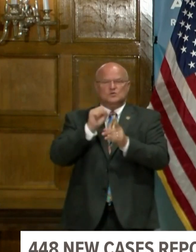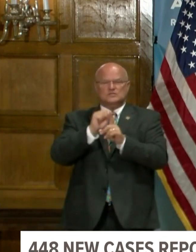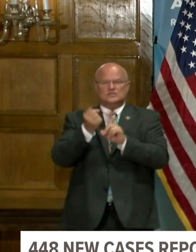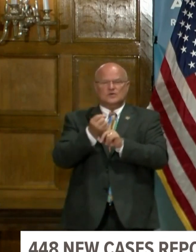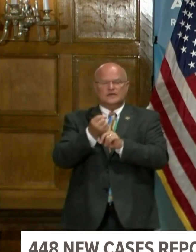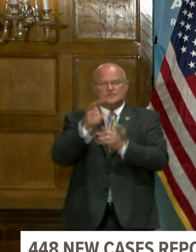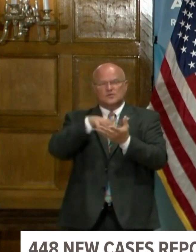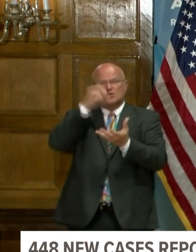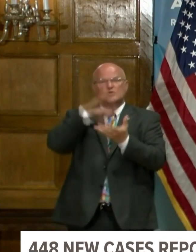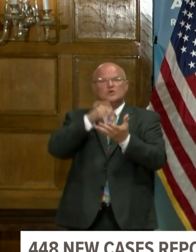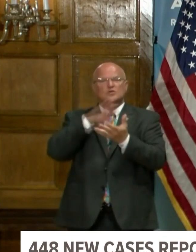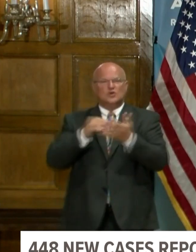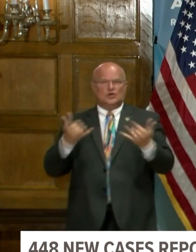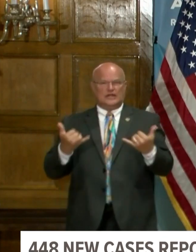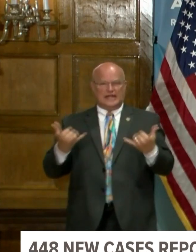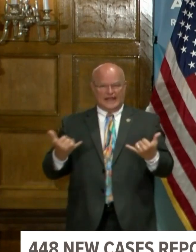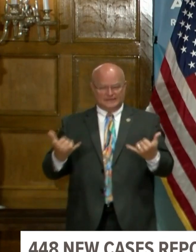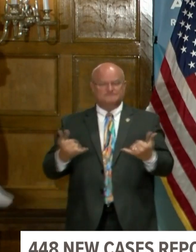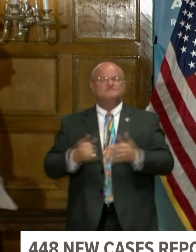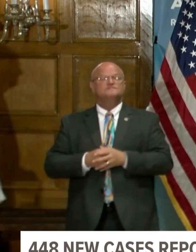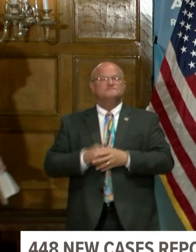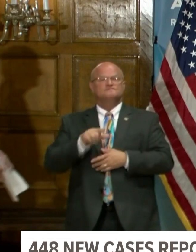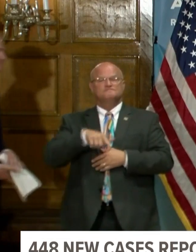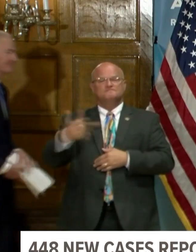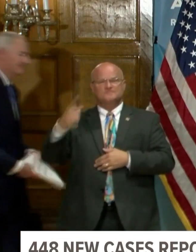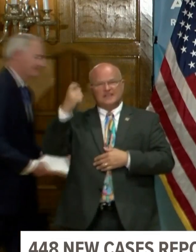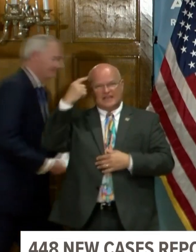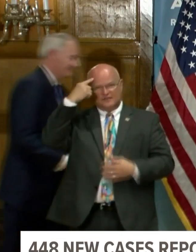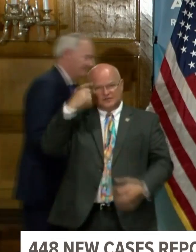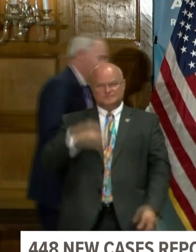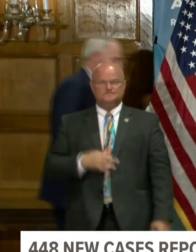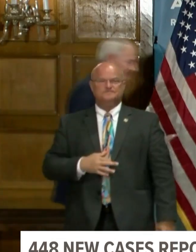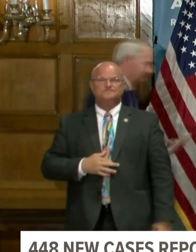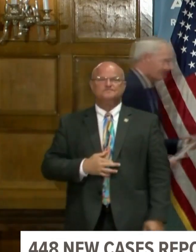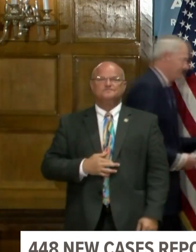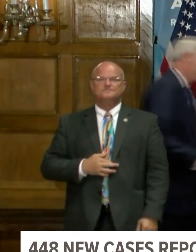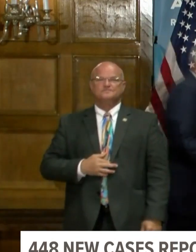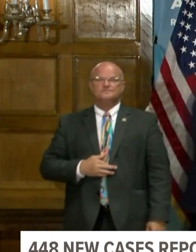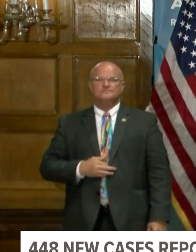here in Arkansas through that. With that, I'll turn it back over to the governor.